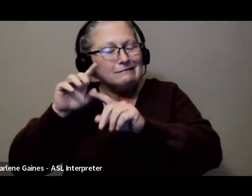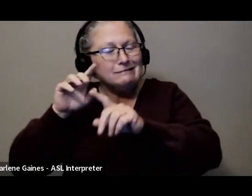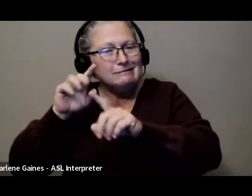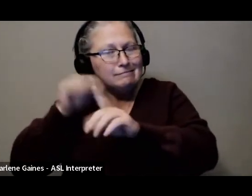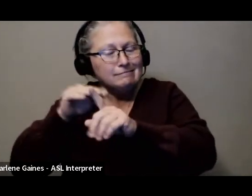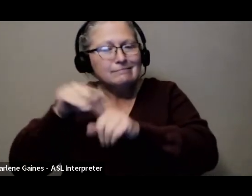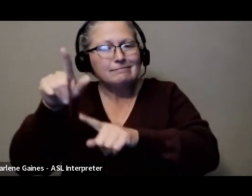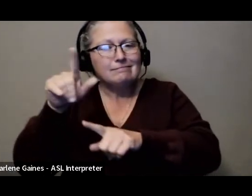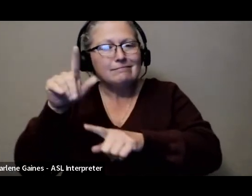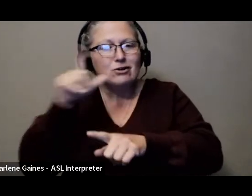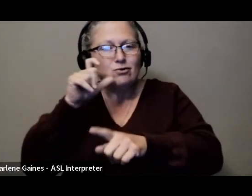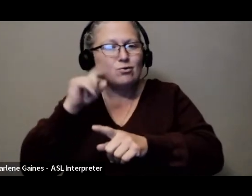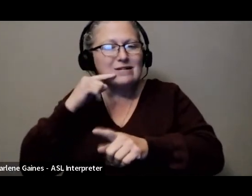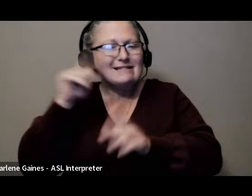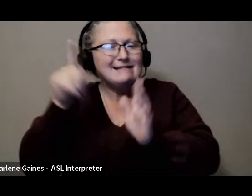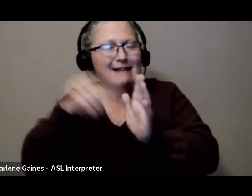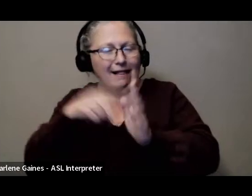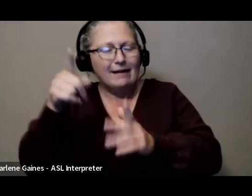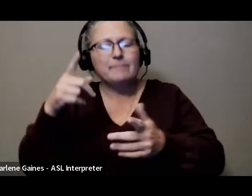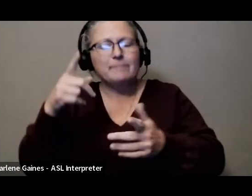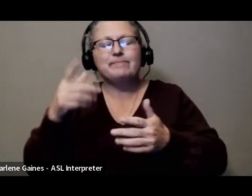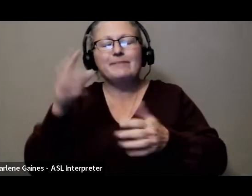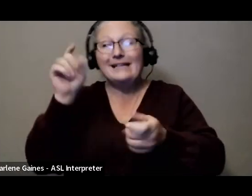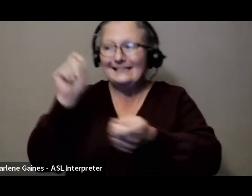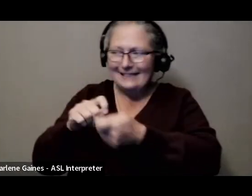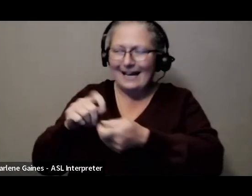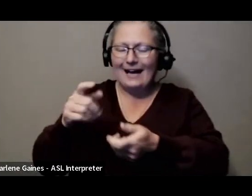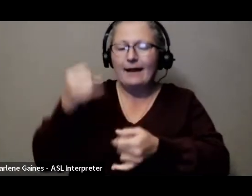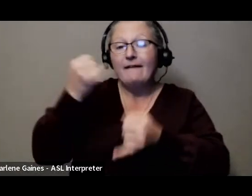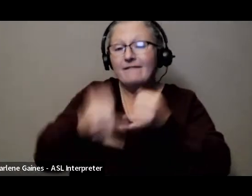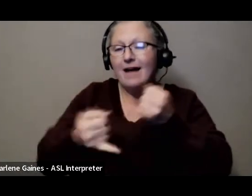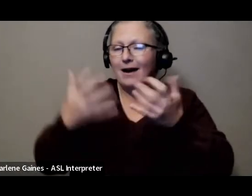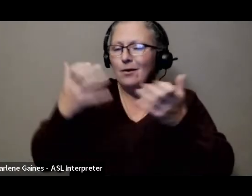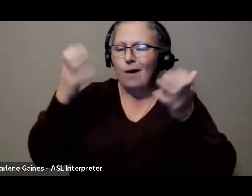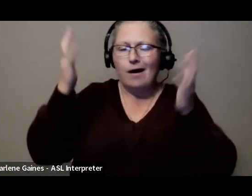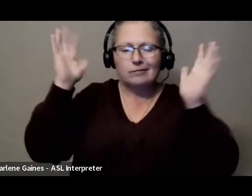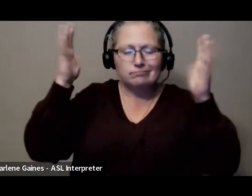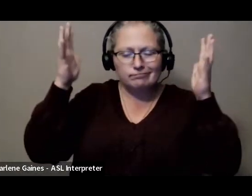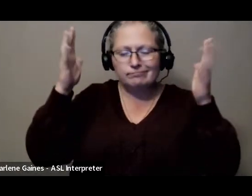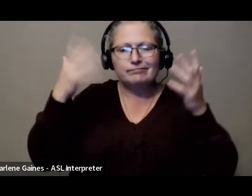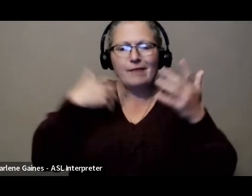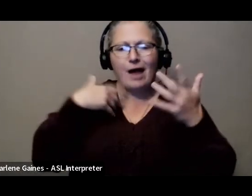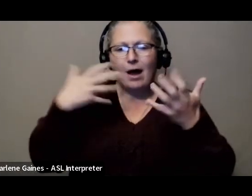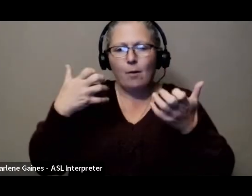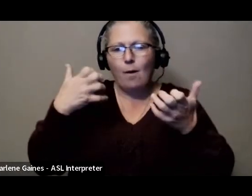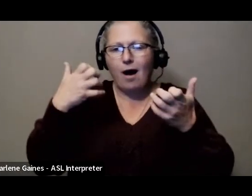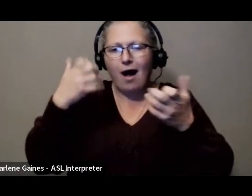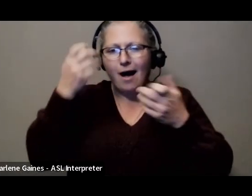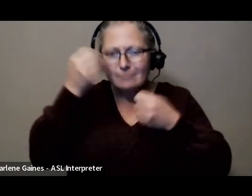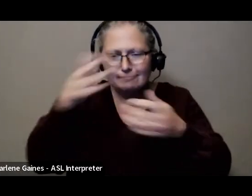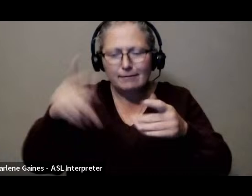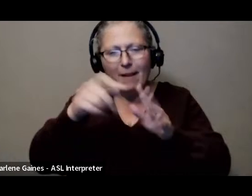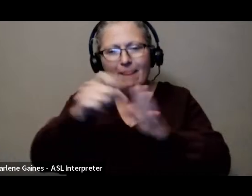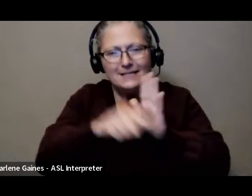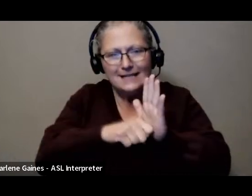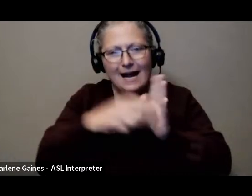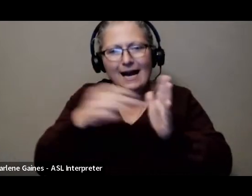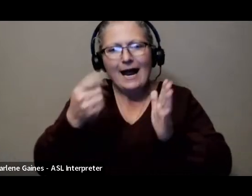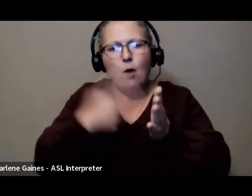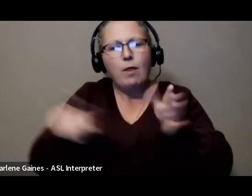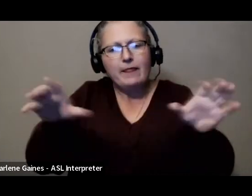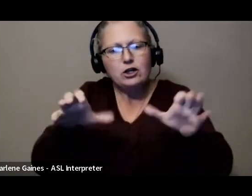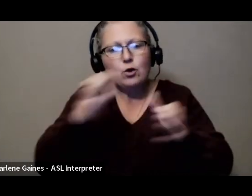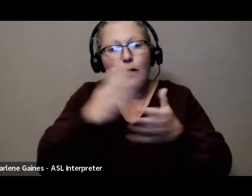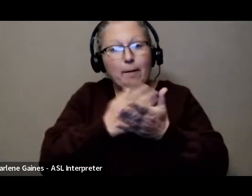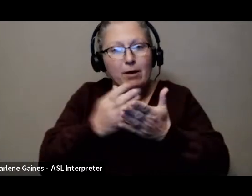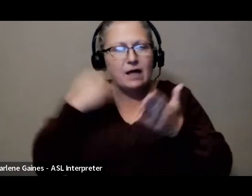So I just wanted to say, I just want to give final praise, because I know I just wanted to just get that out about the state and what they do with budgeting,